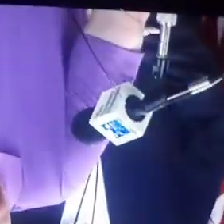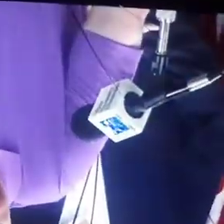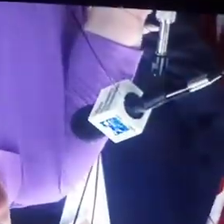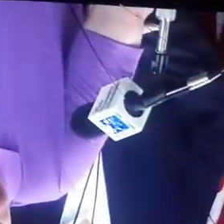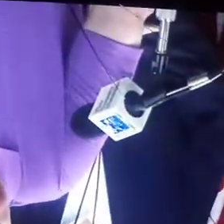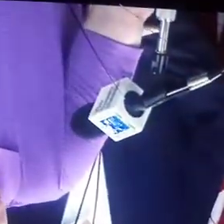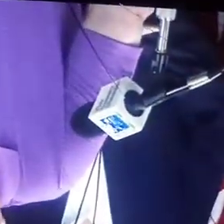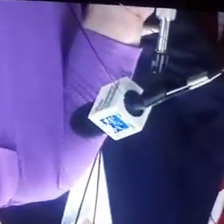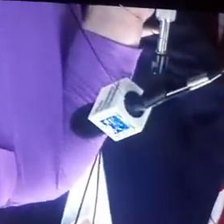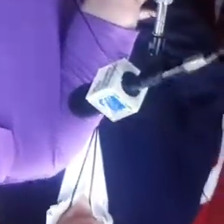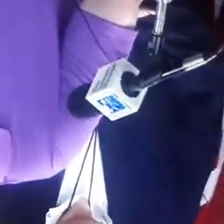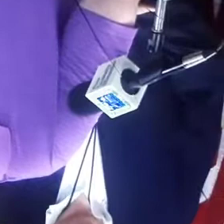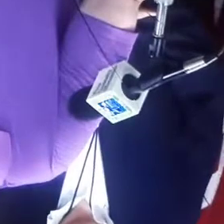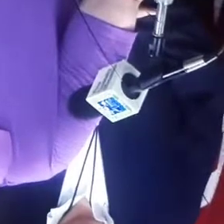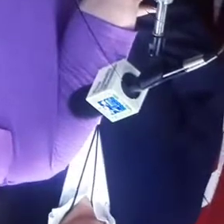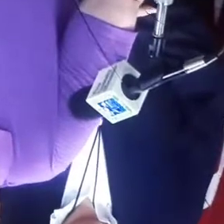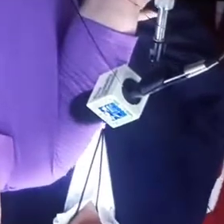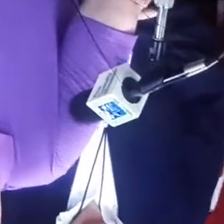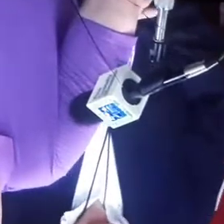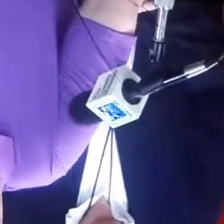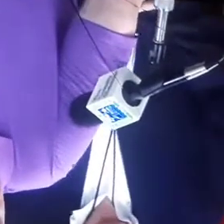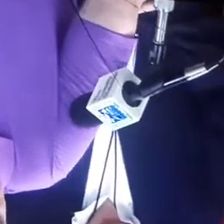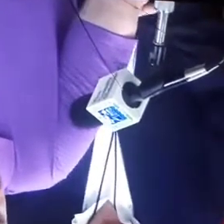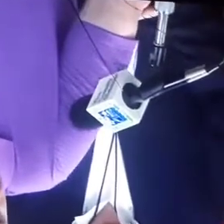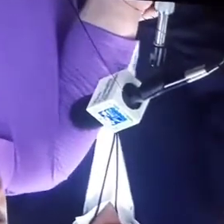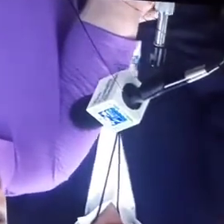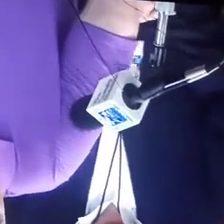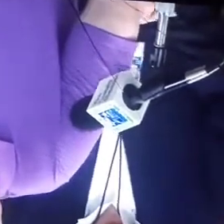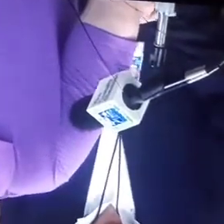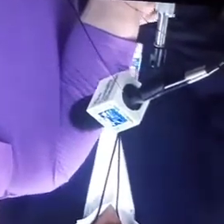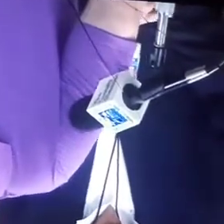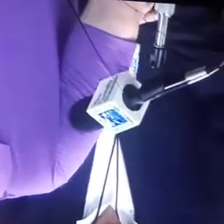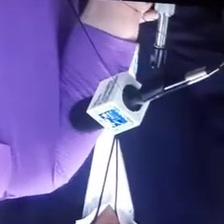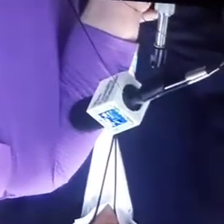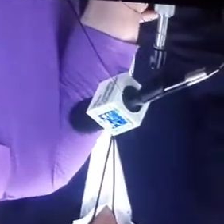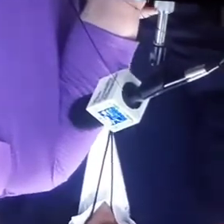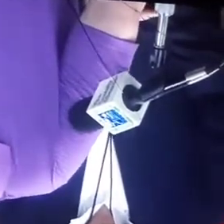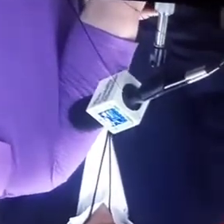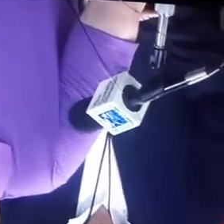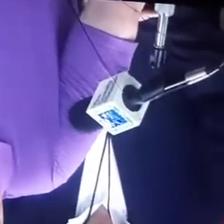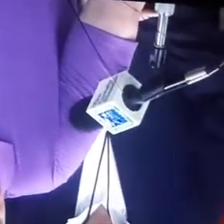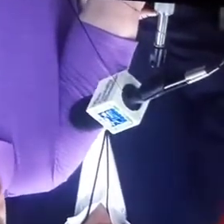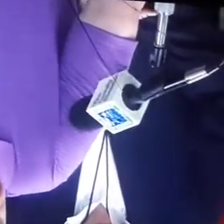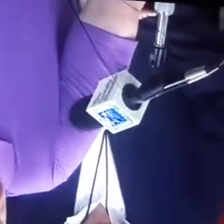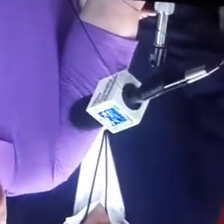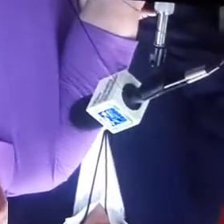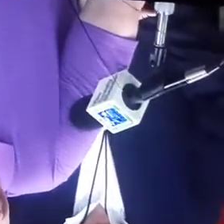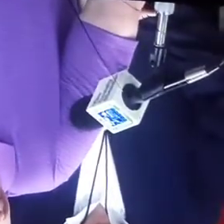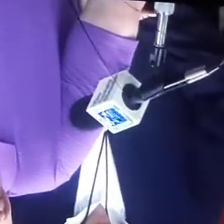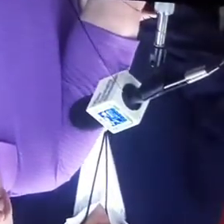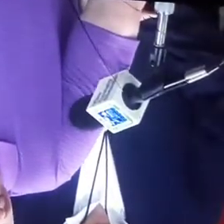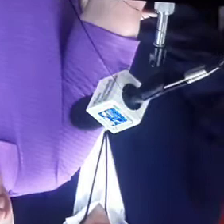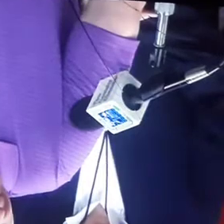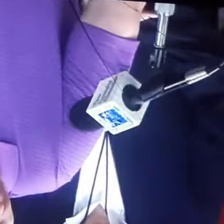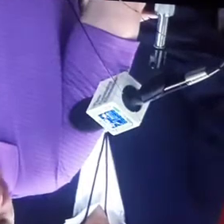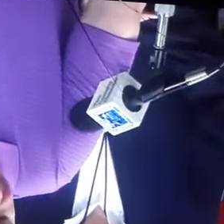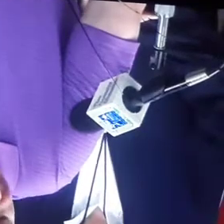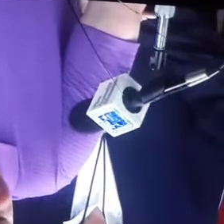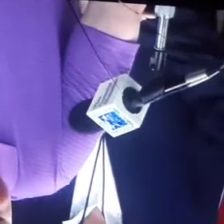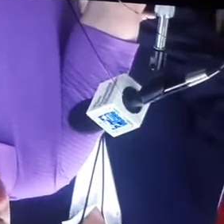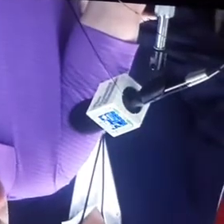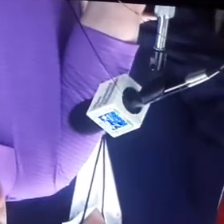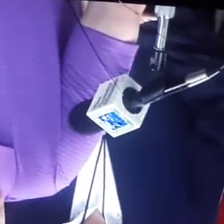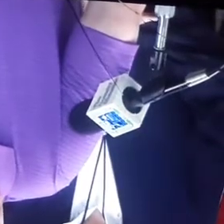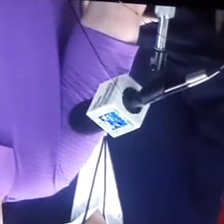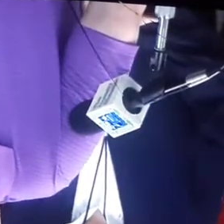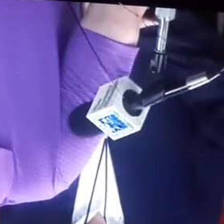are mobilized at their designated facilities as of this morning. We will be adjusting valves this afternoon at the critical